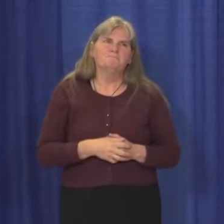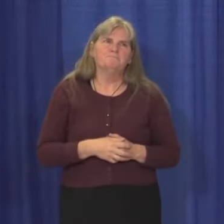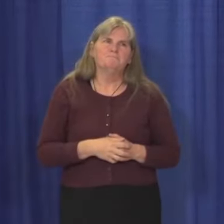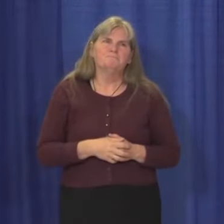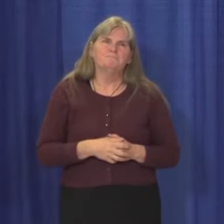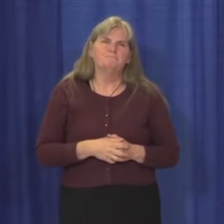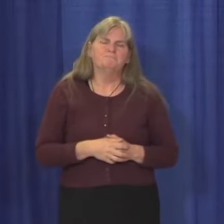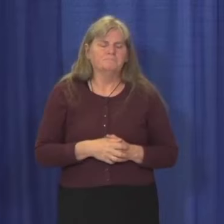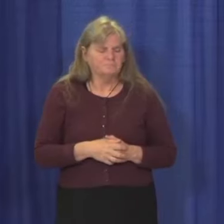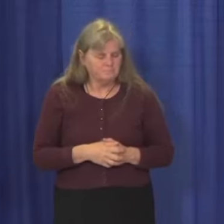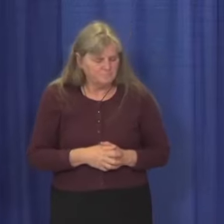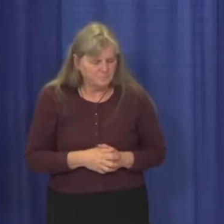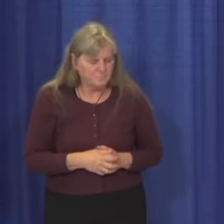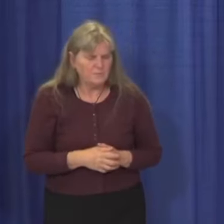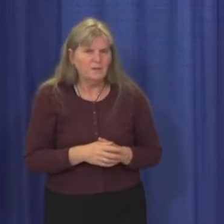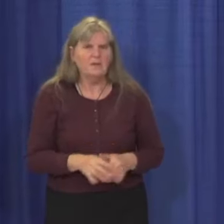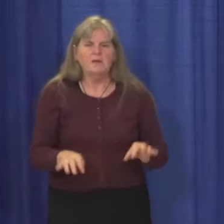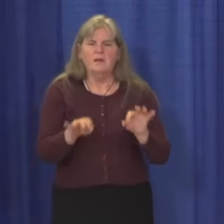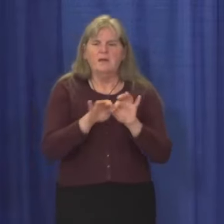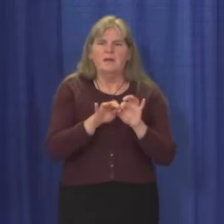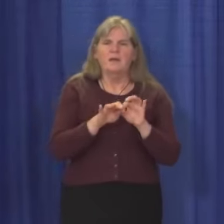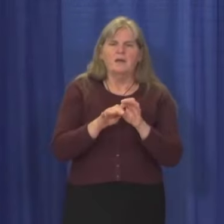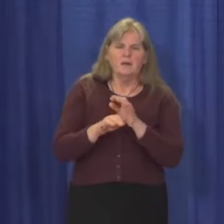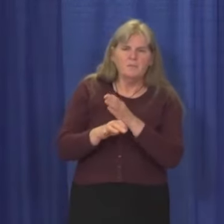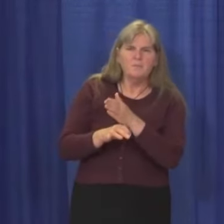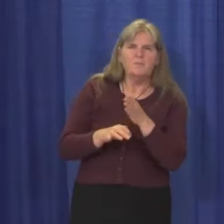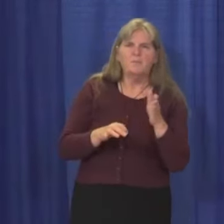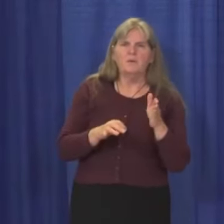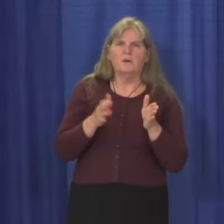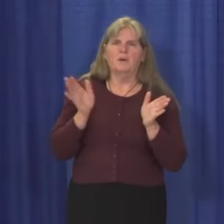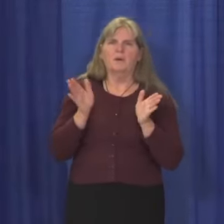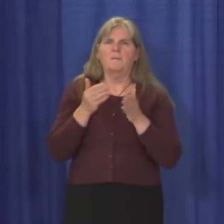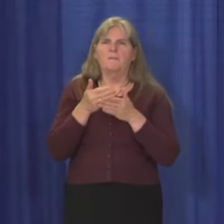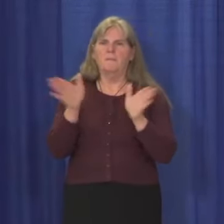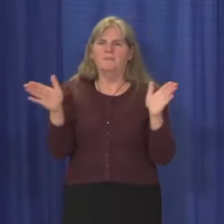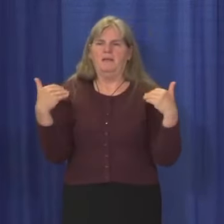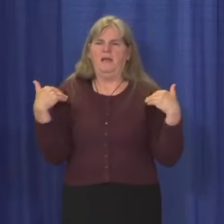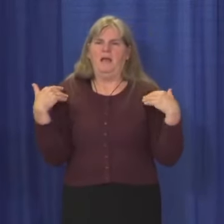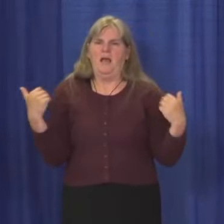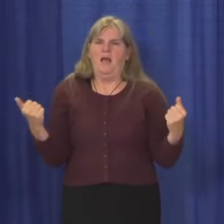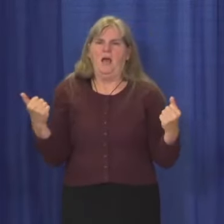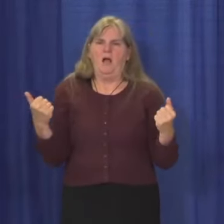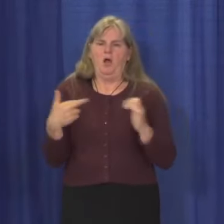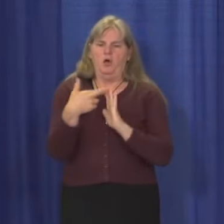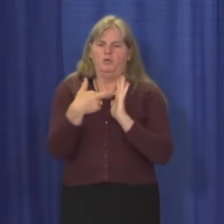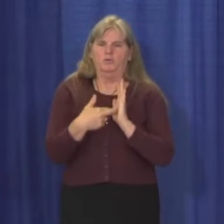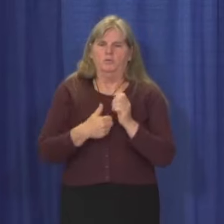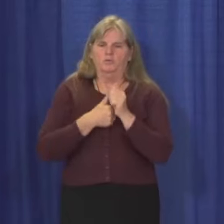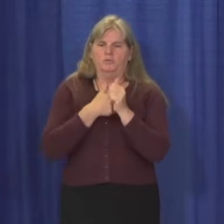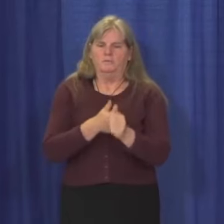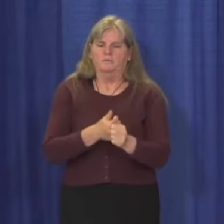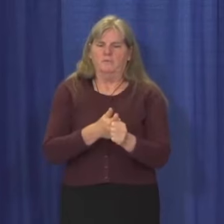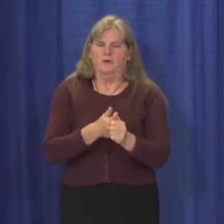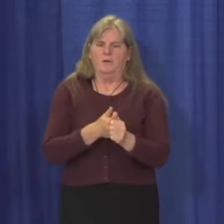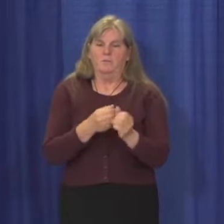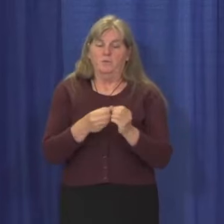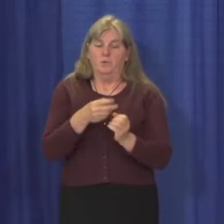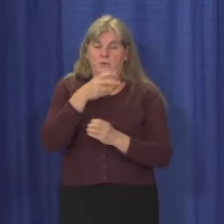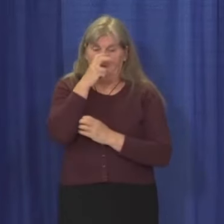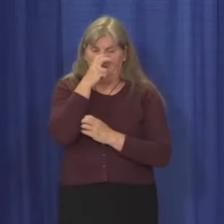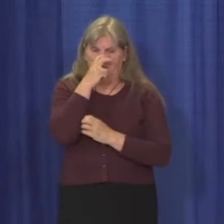It is especially important that we continue to align our public health measures with where we are seeing the highest risk of